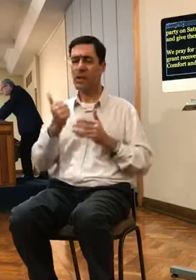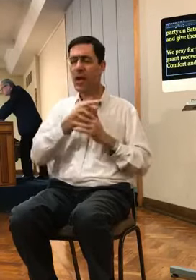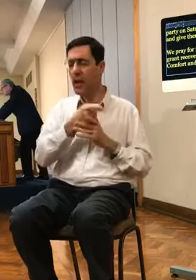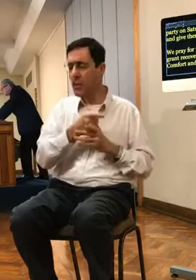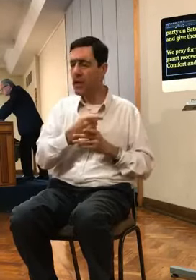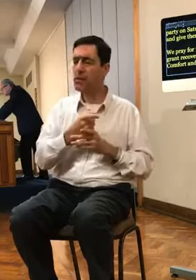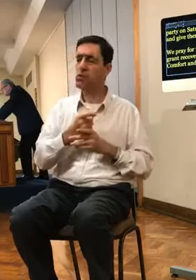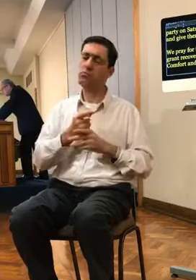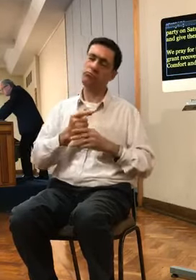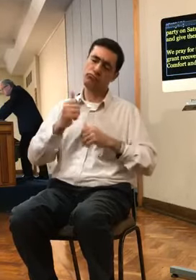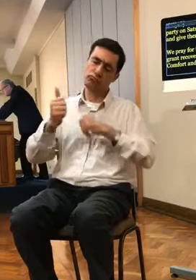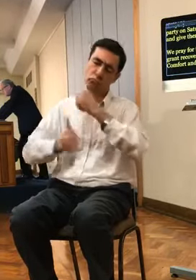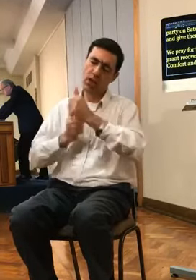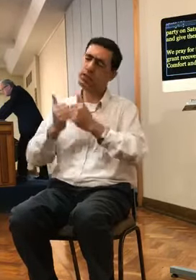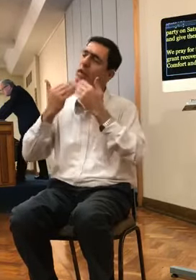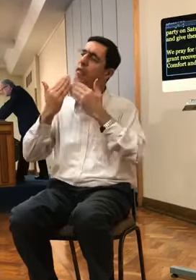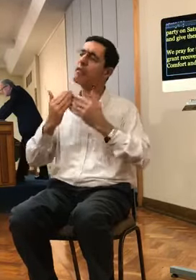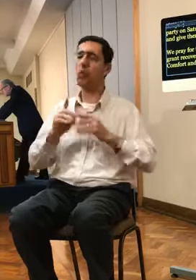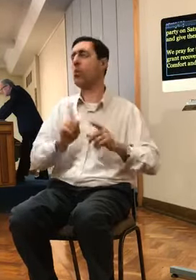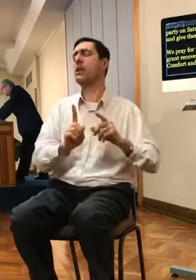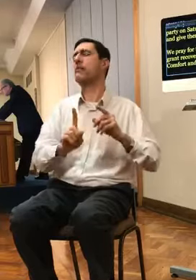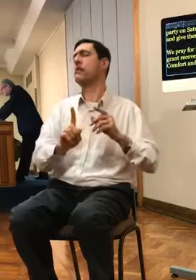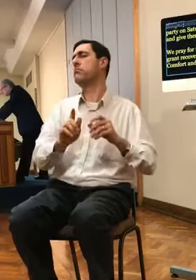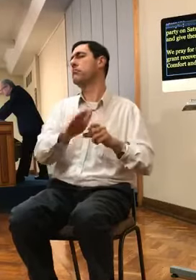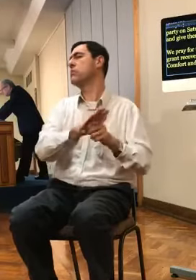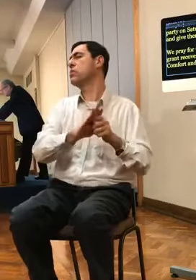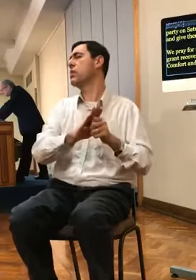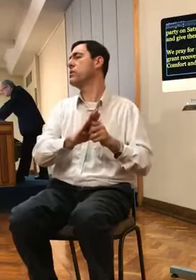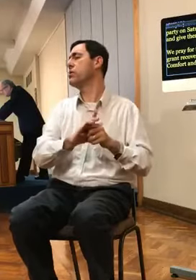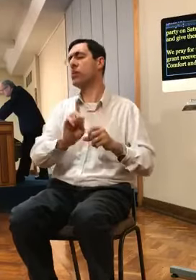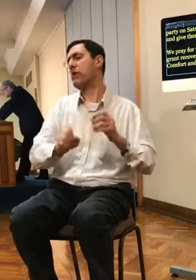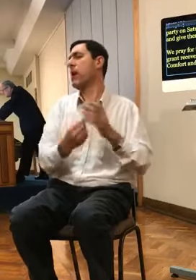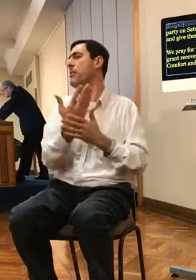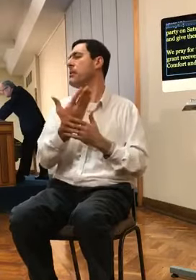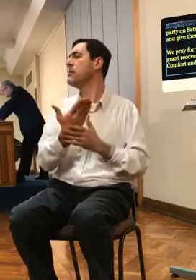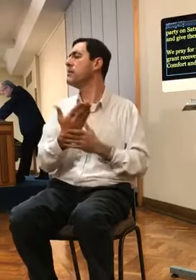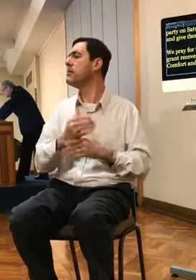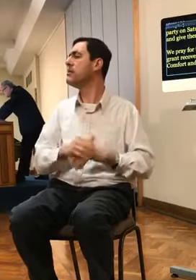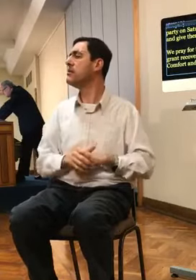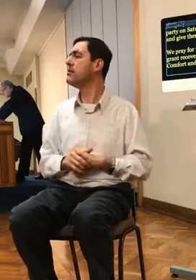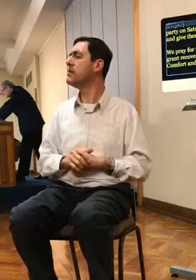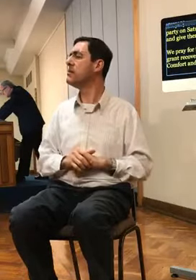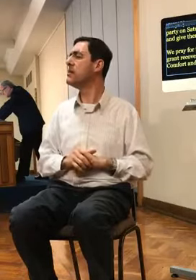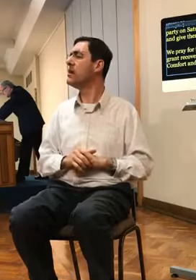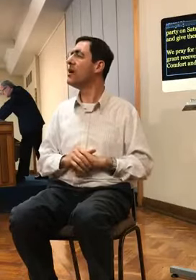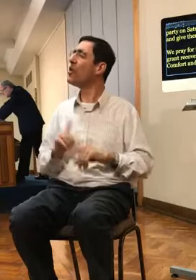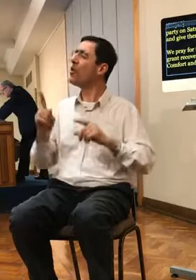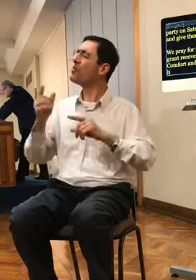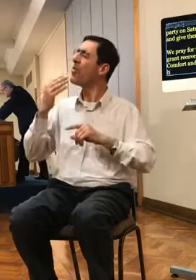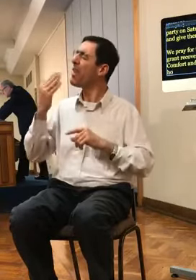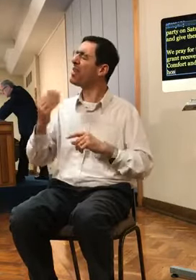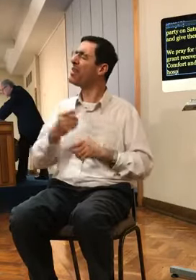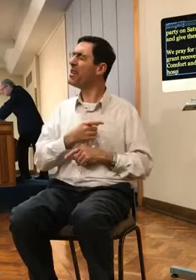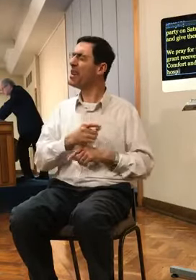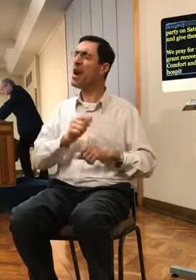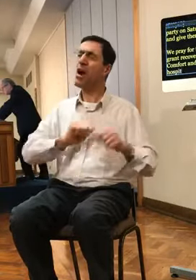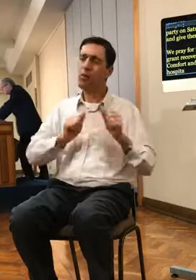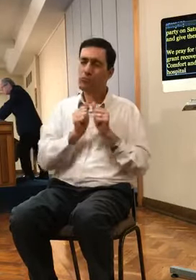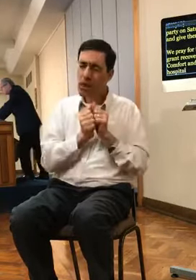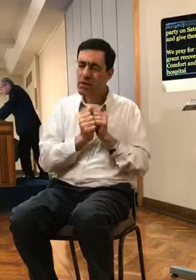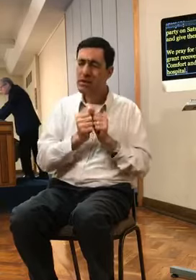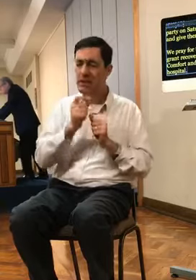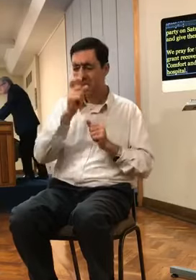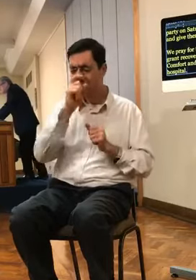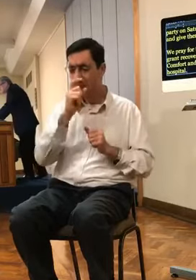thanks, and give to thy people, we pray, a great testimony, even in their adversity. And, O Lord, we would